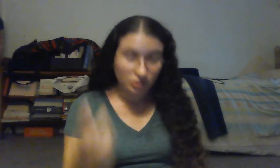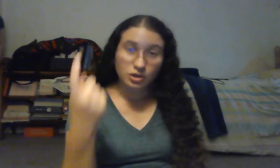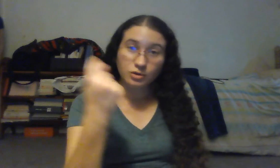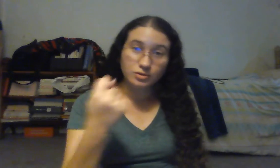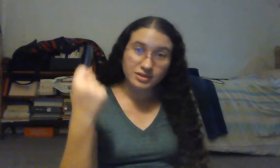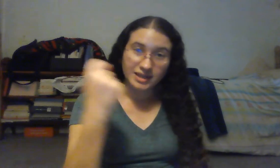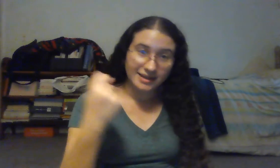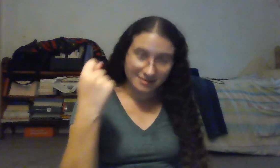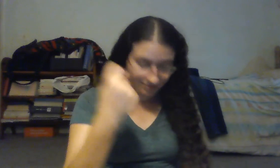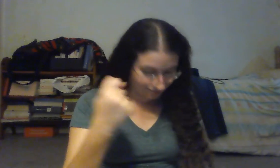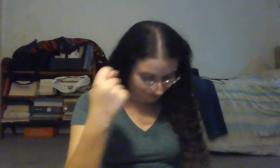Tuesday.